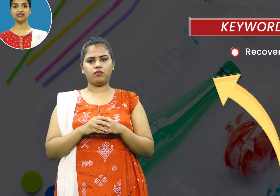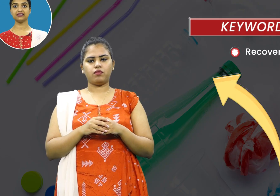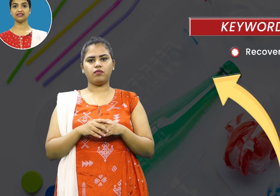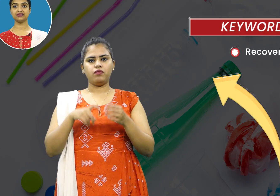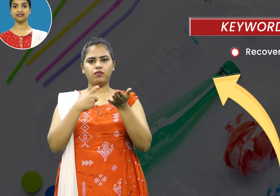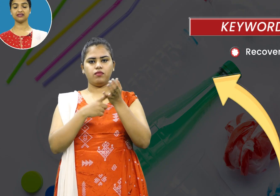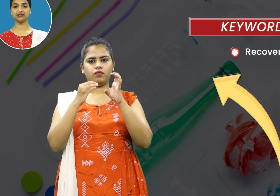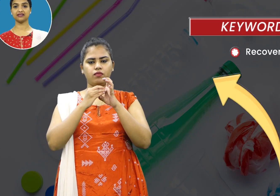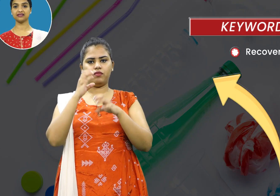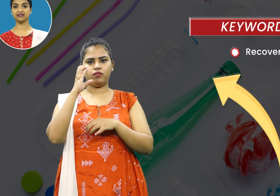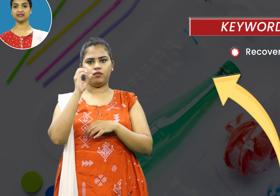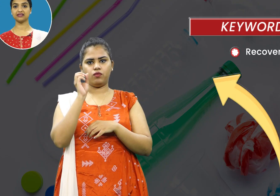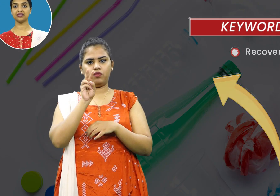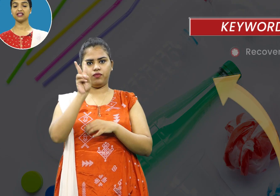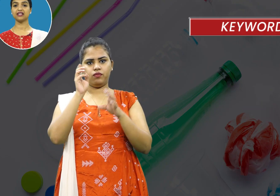recover,